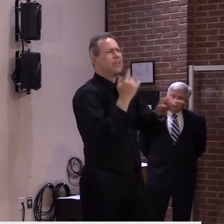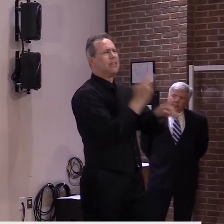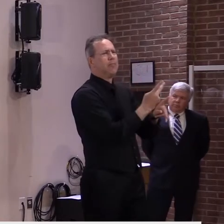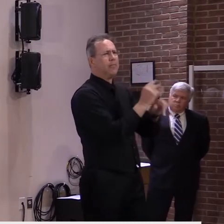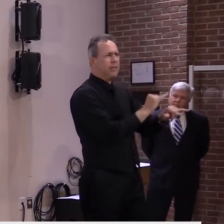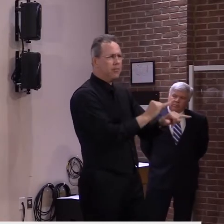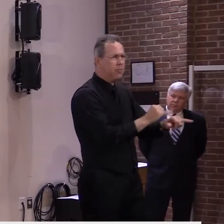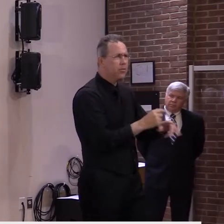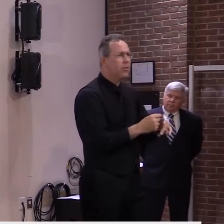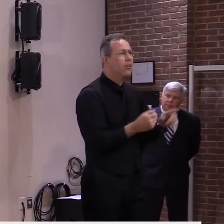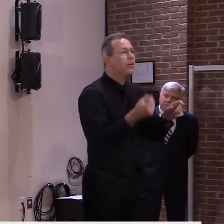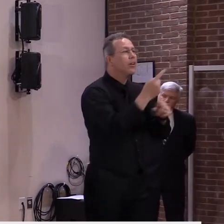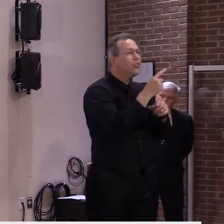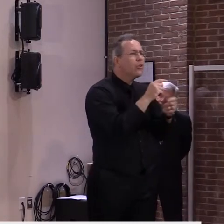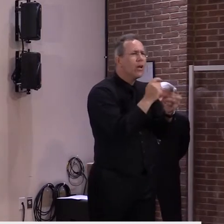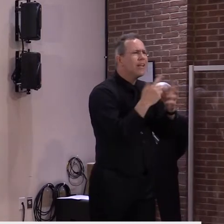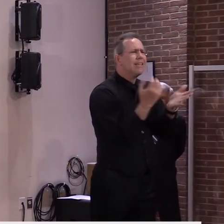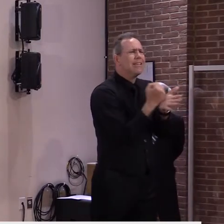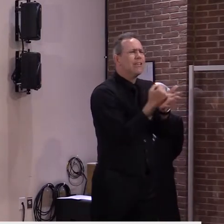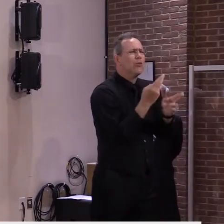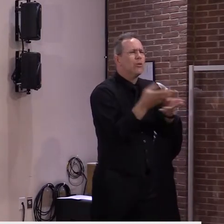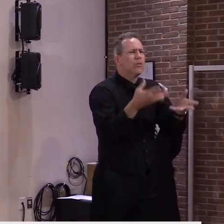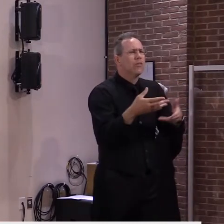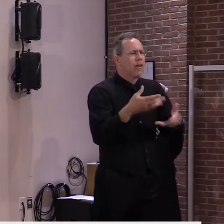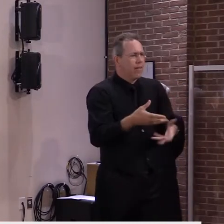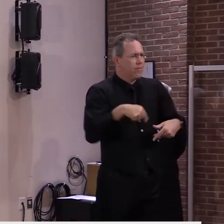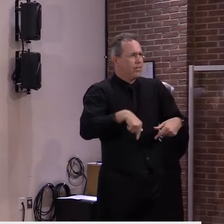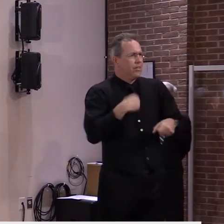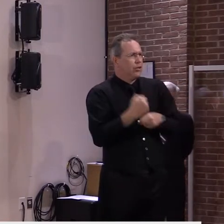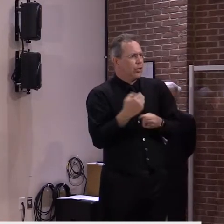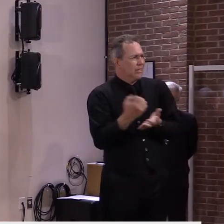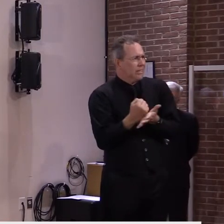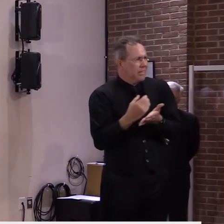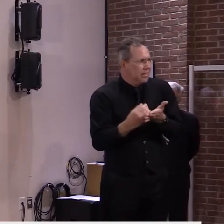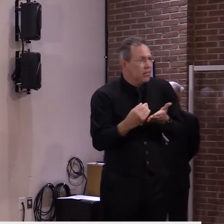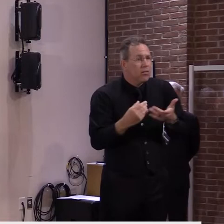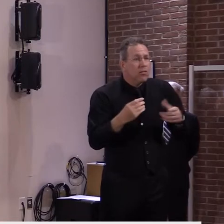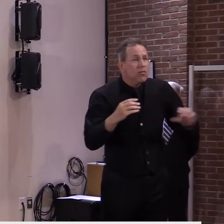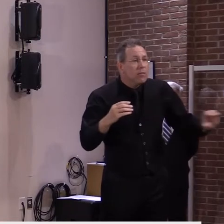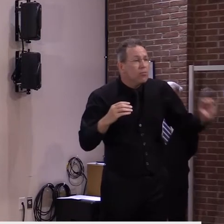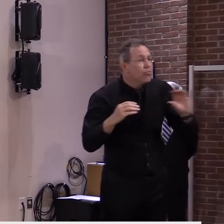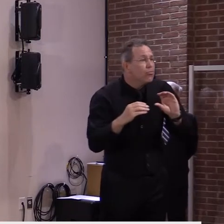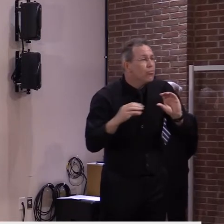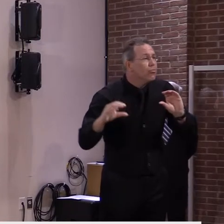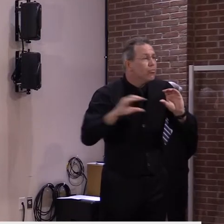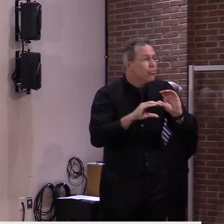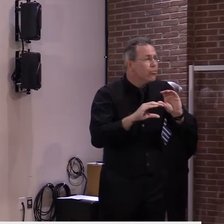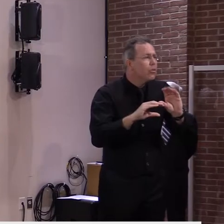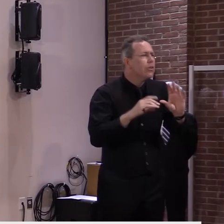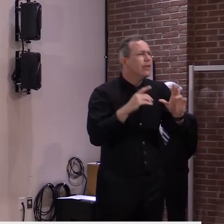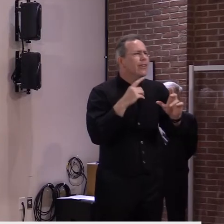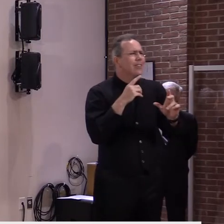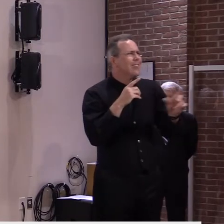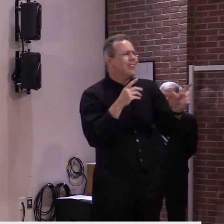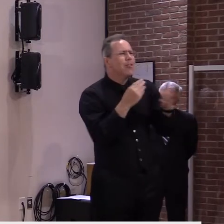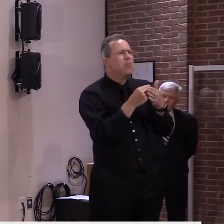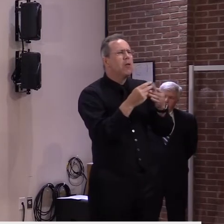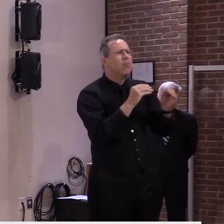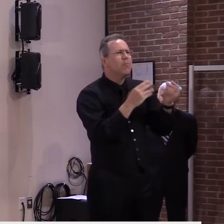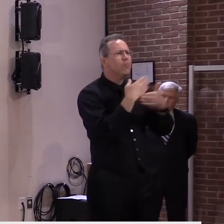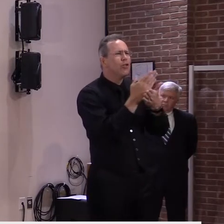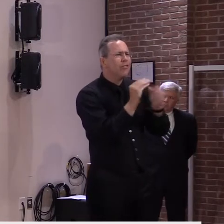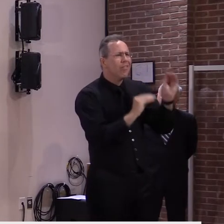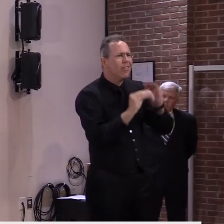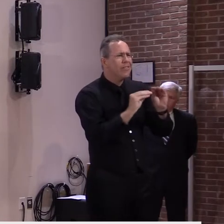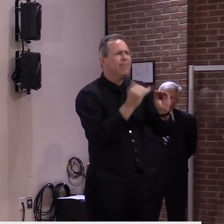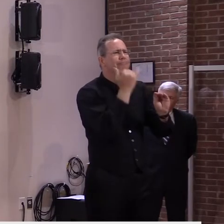But they want to build it into to the base, into the general fund. Again, I believe there's enough money to go